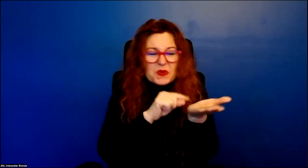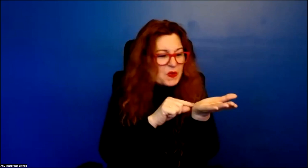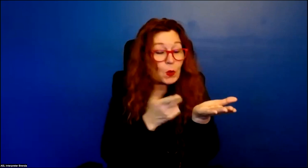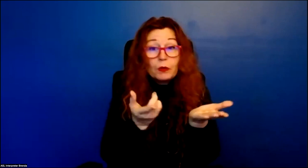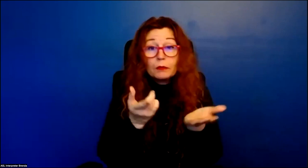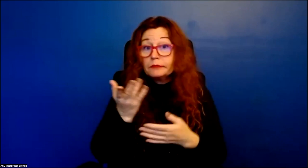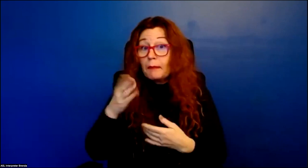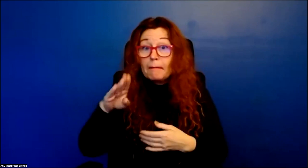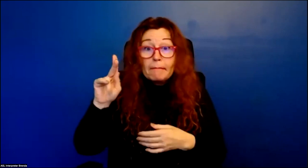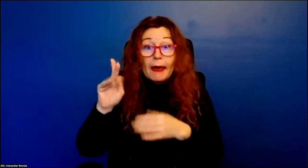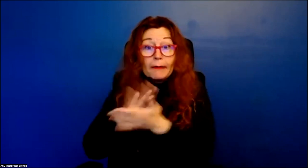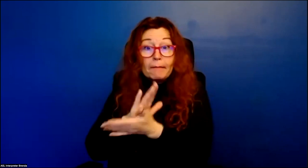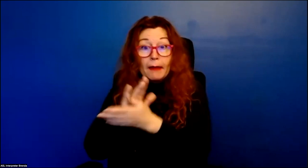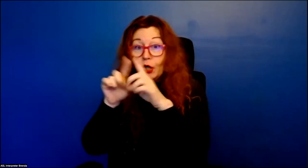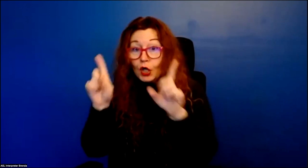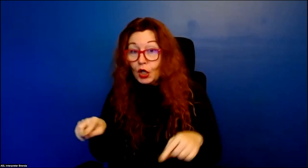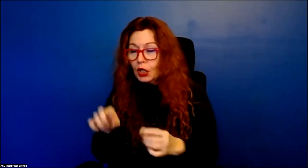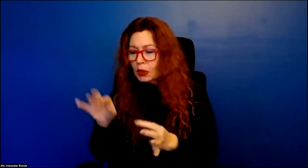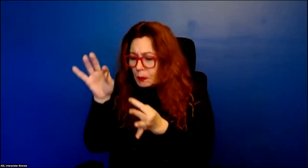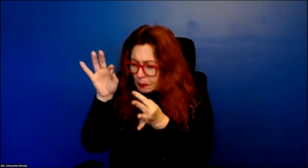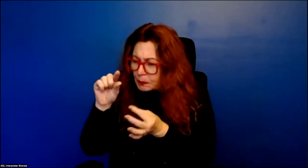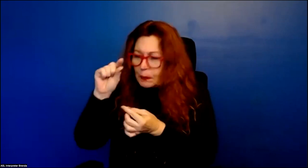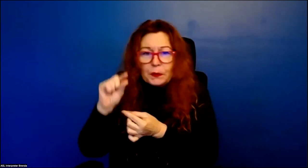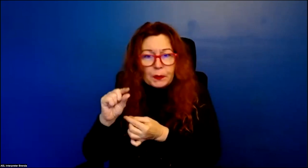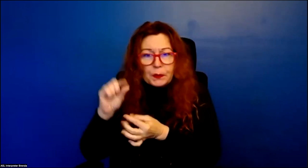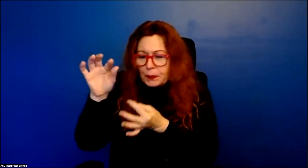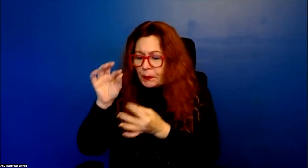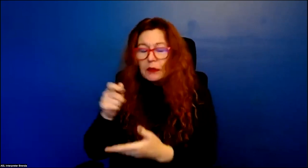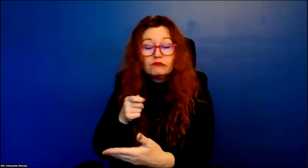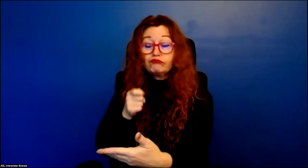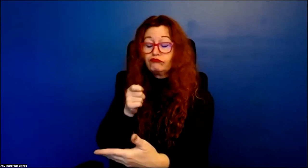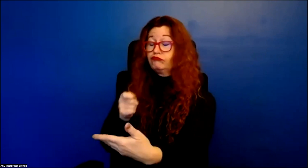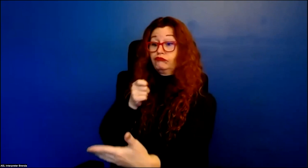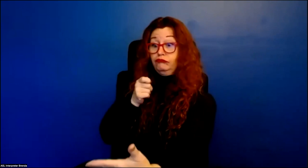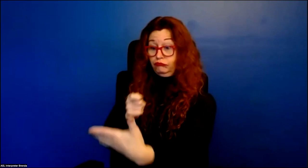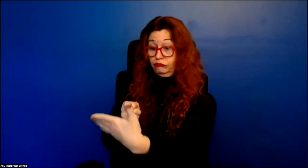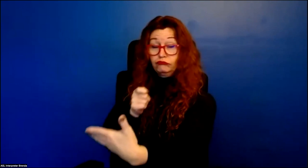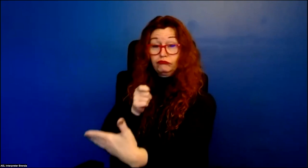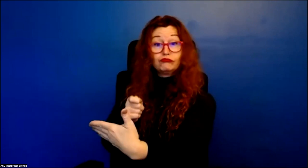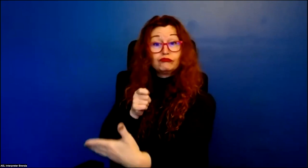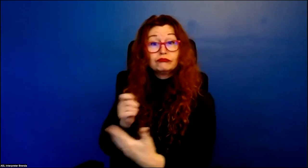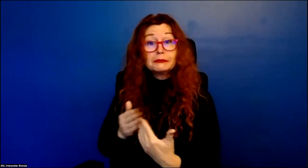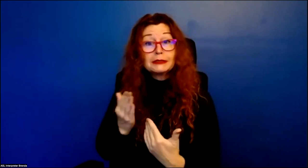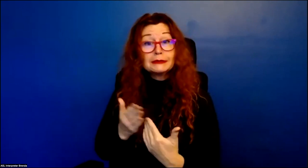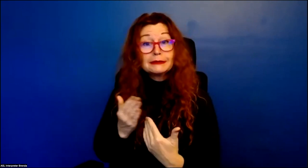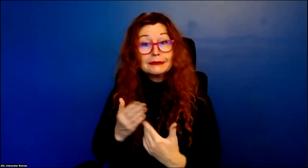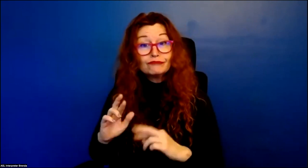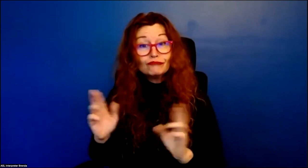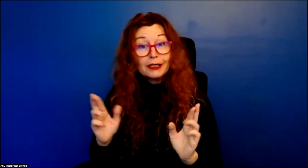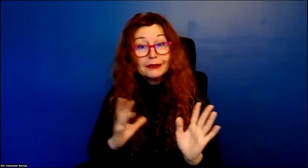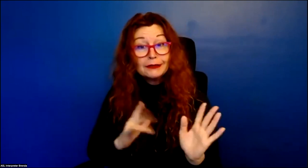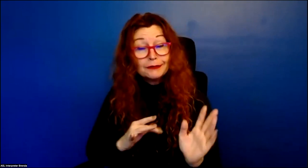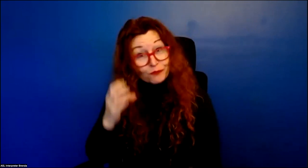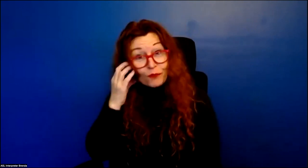me because of my limited vision. My phone can present that opportunity for me to interface with that text. So there's just